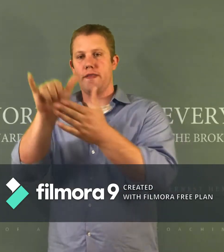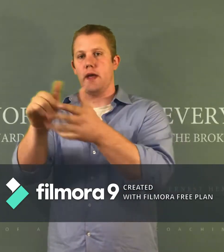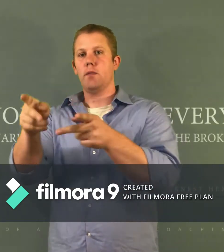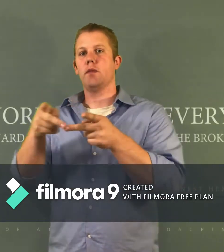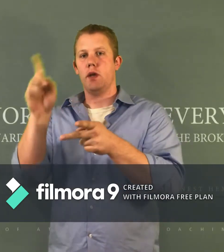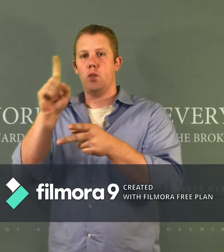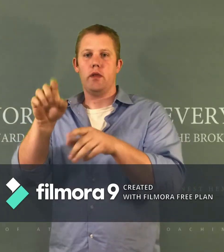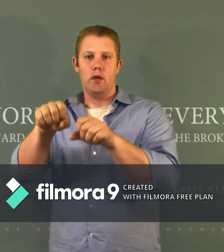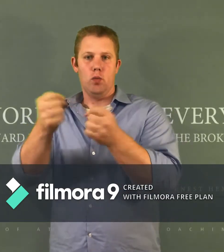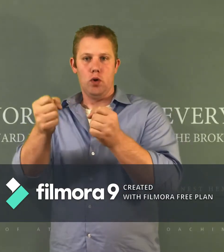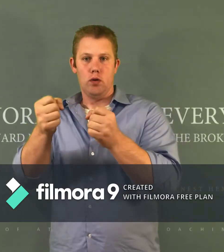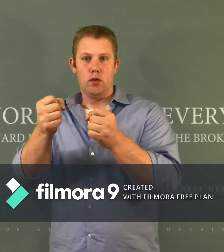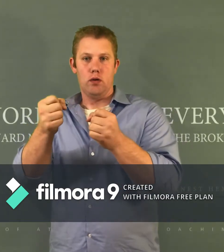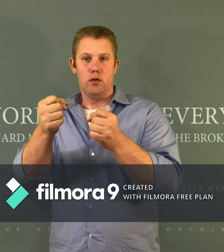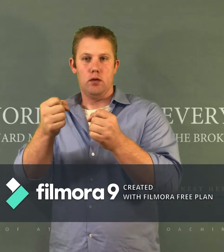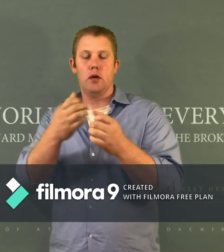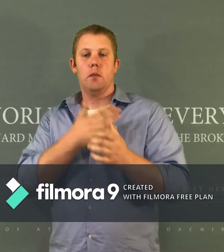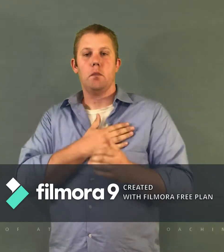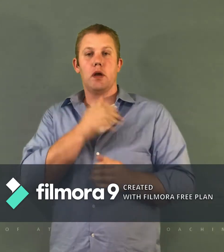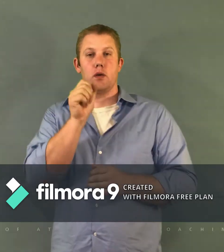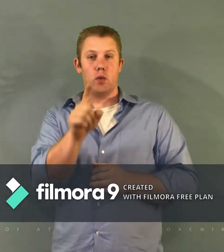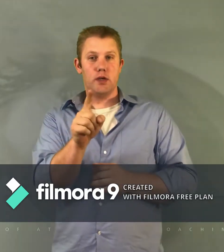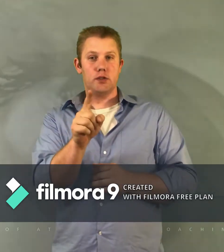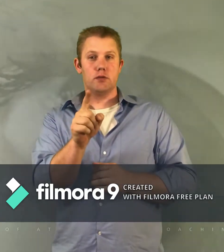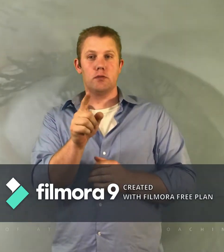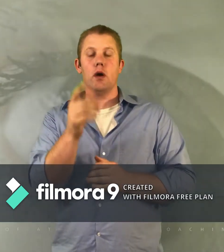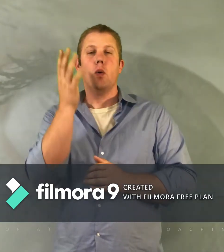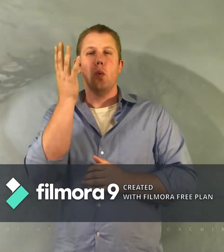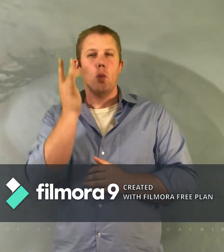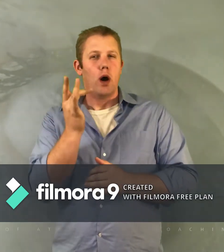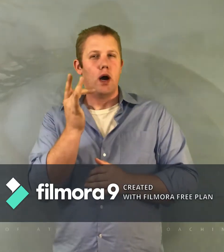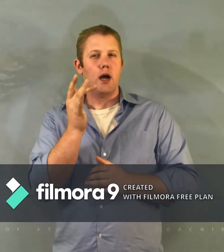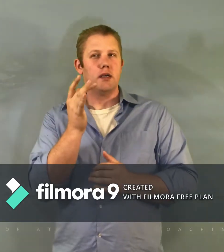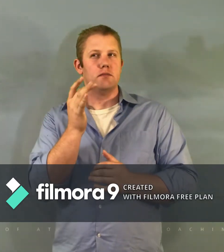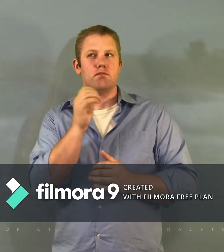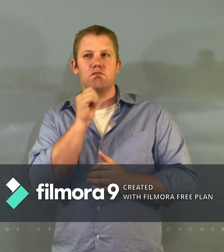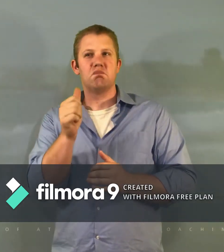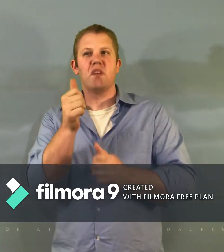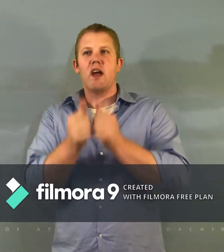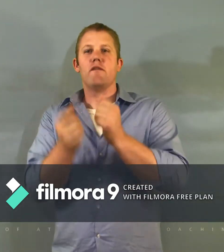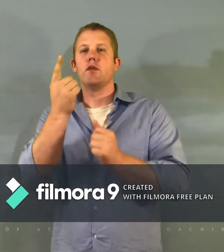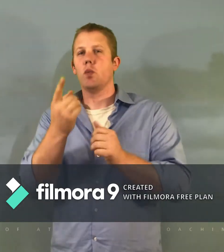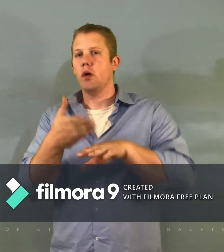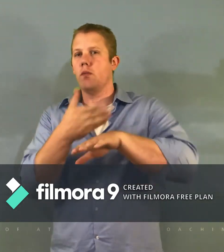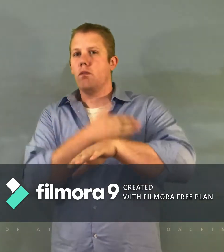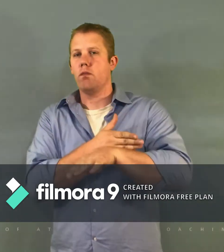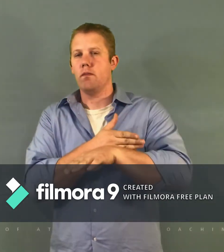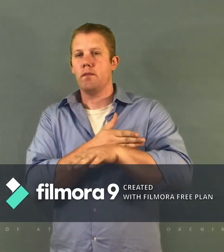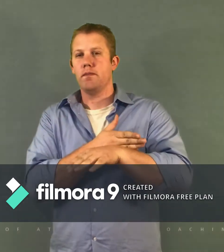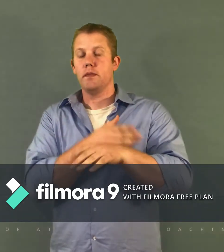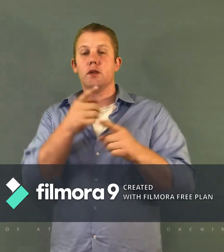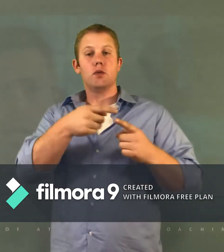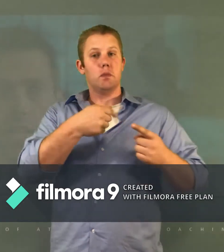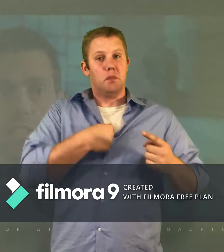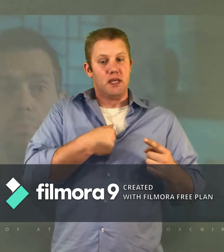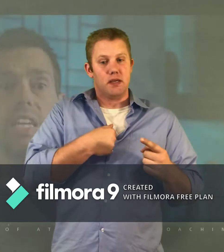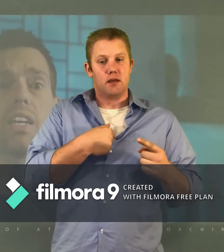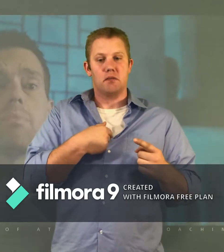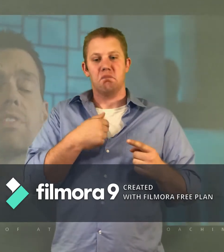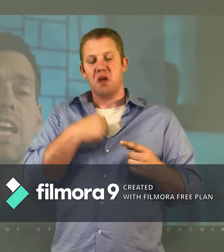broken places. But my question is, why isn't everyone? To me, it comes down